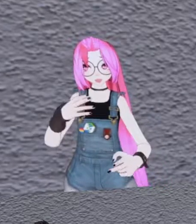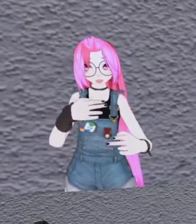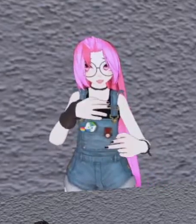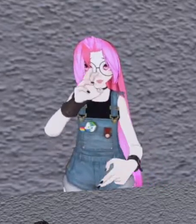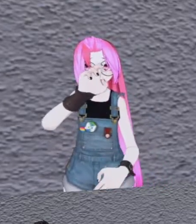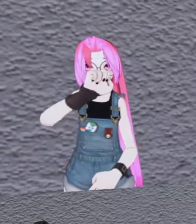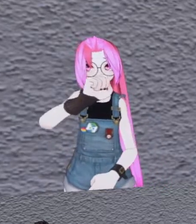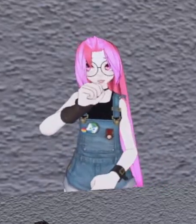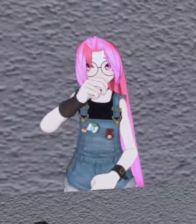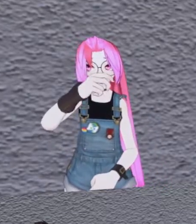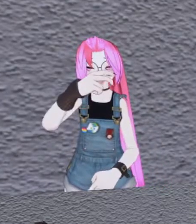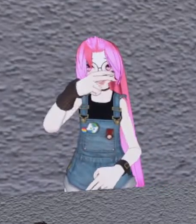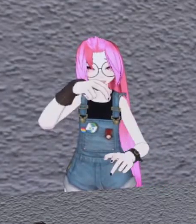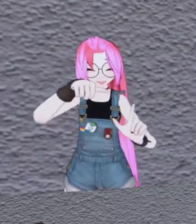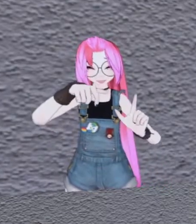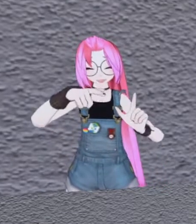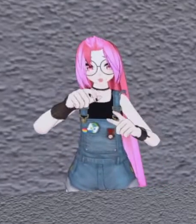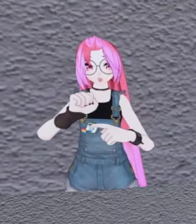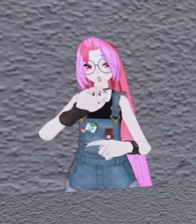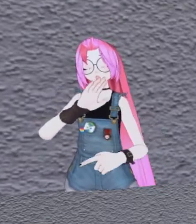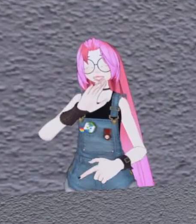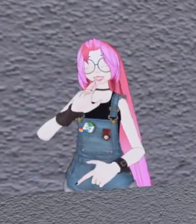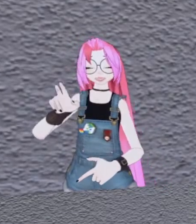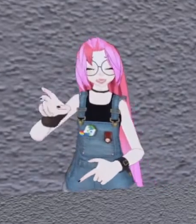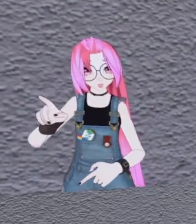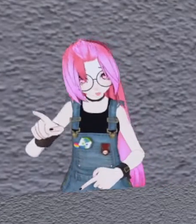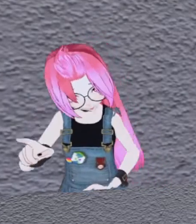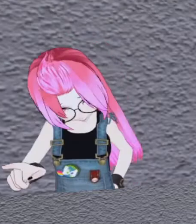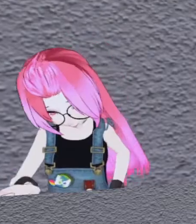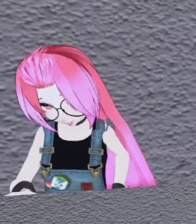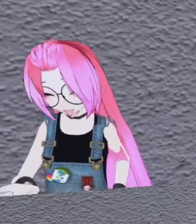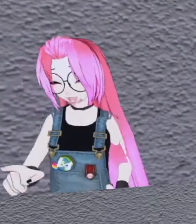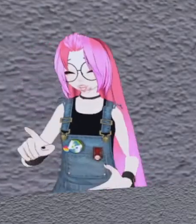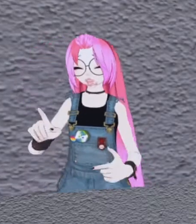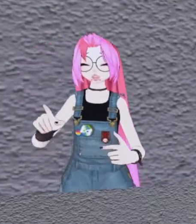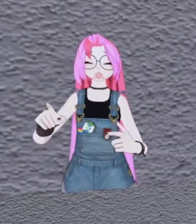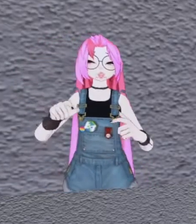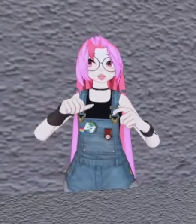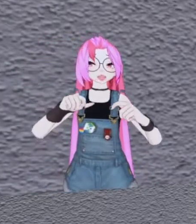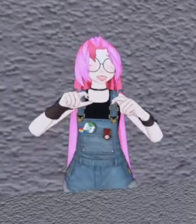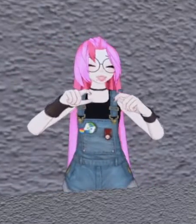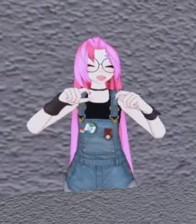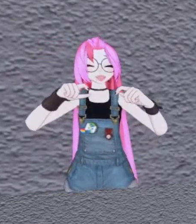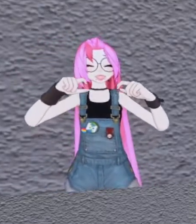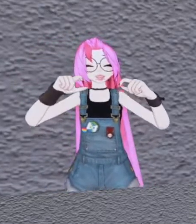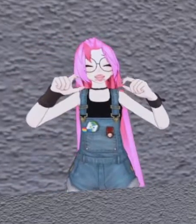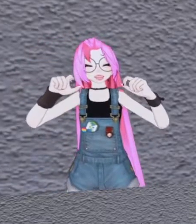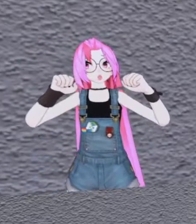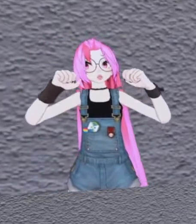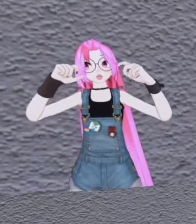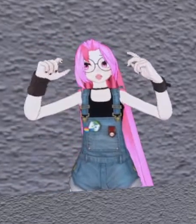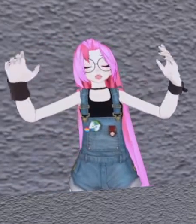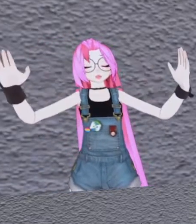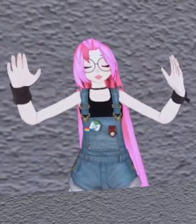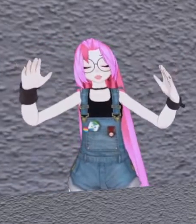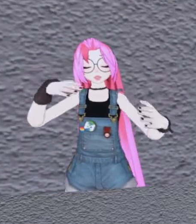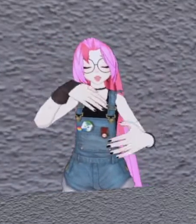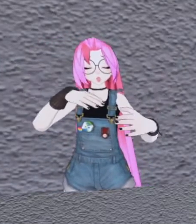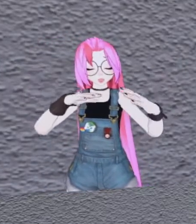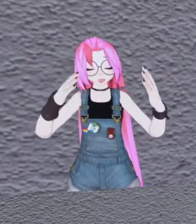name was Soan, and she just brought so much like light into my world